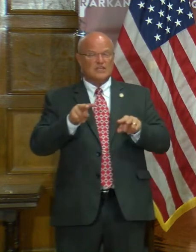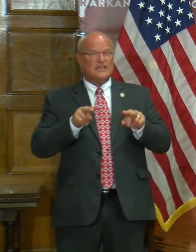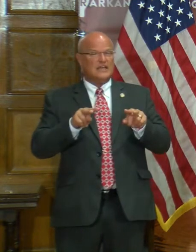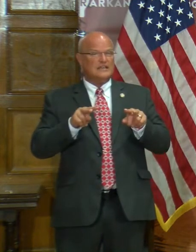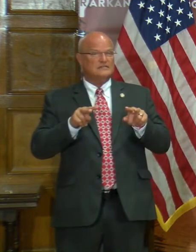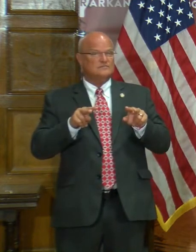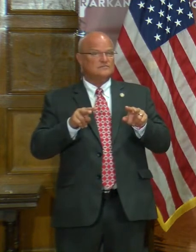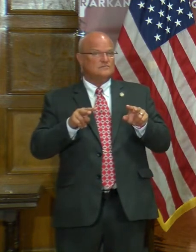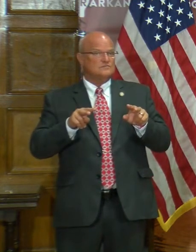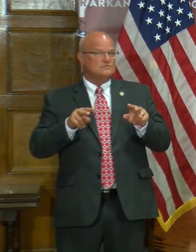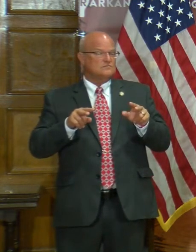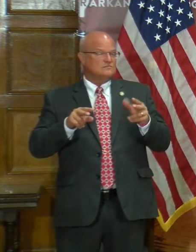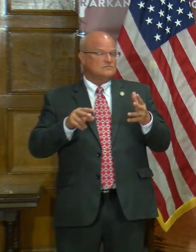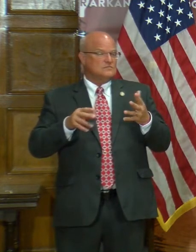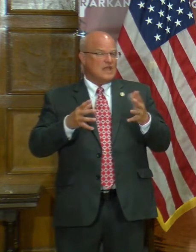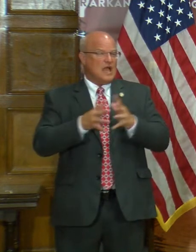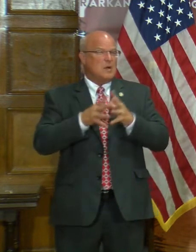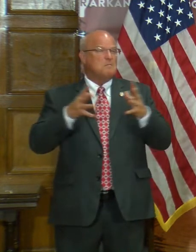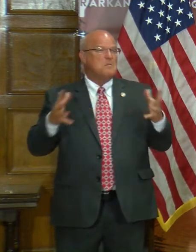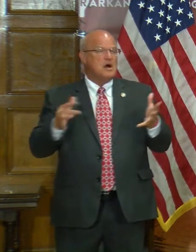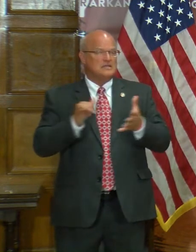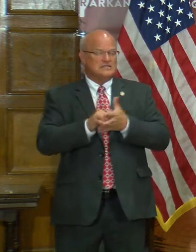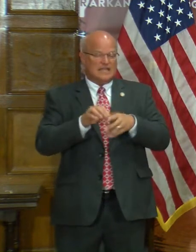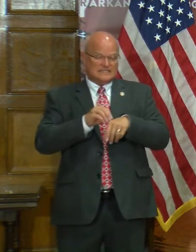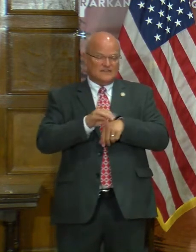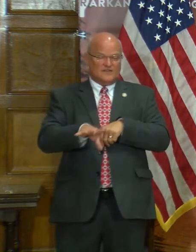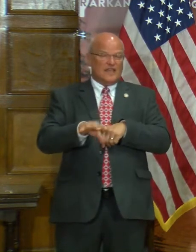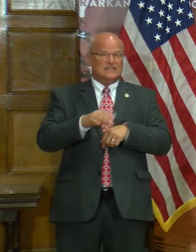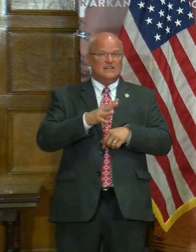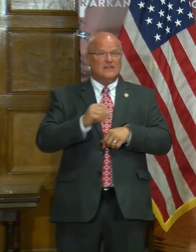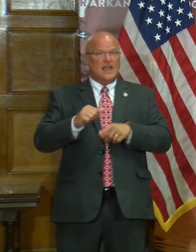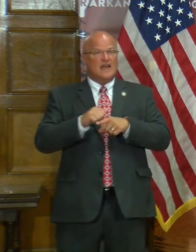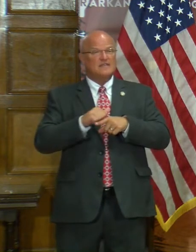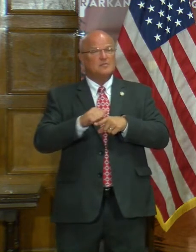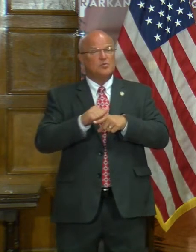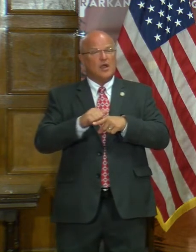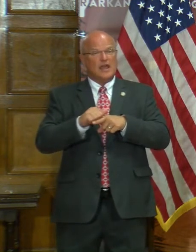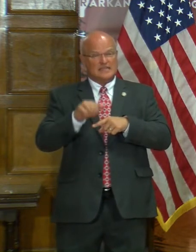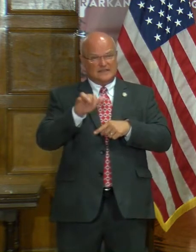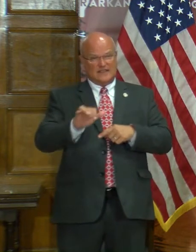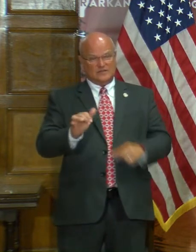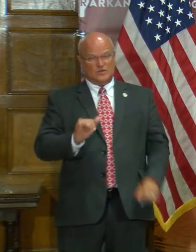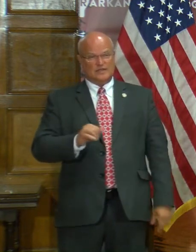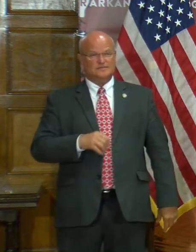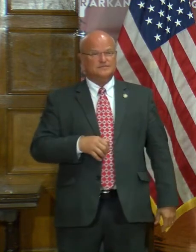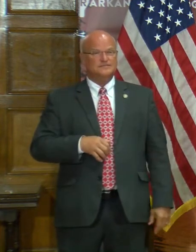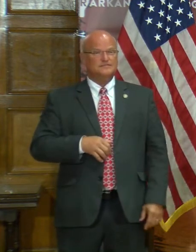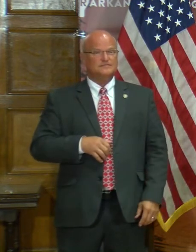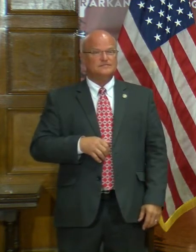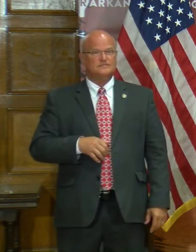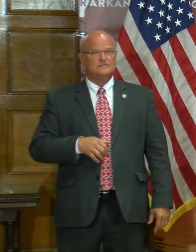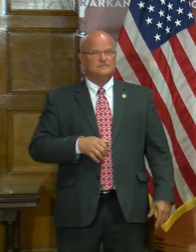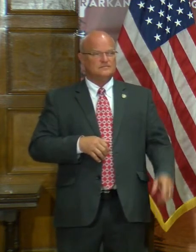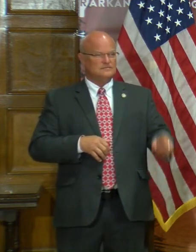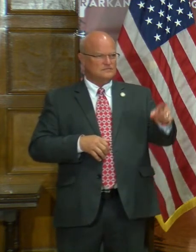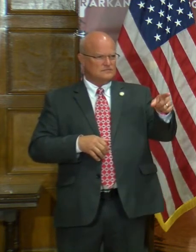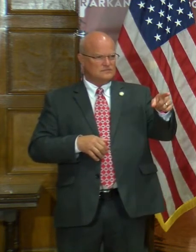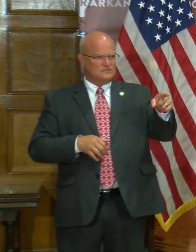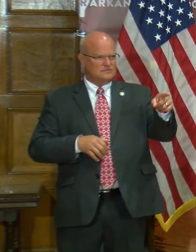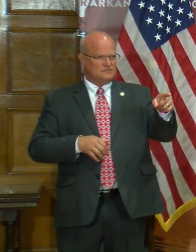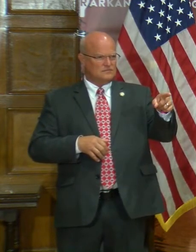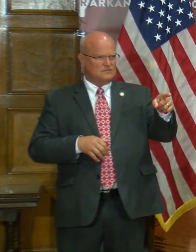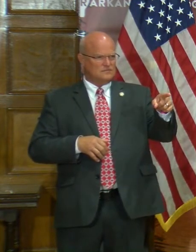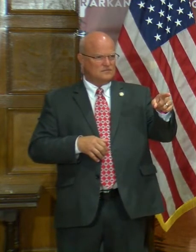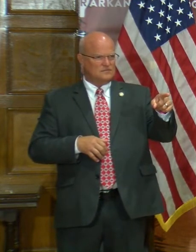to the extent that is effective and the practicality of it as well. Where are we at as